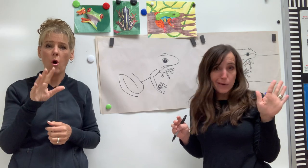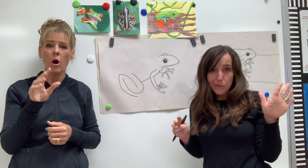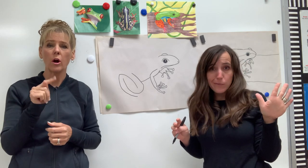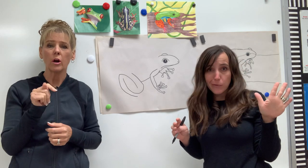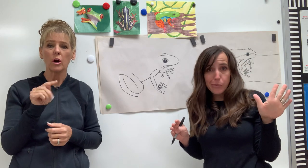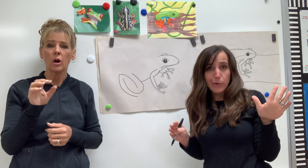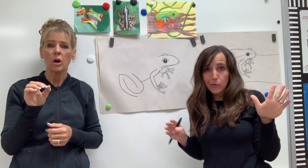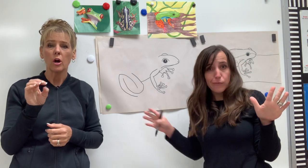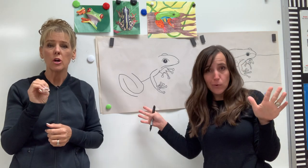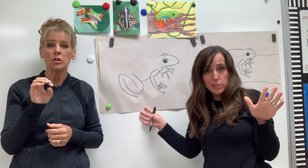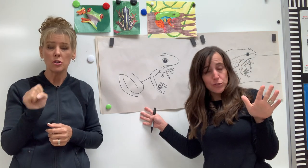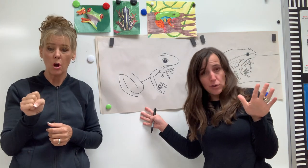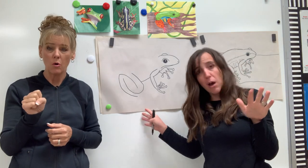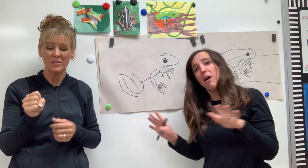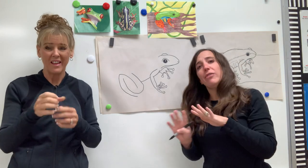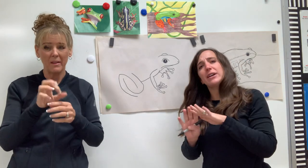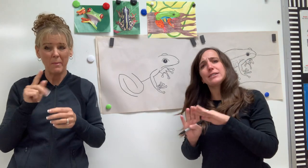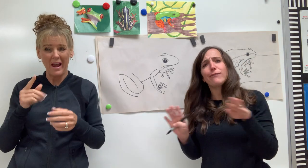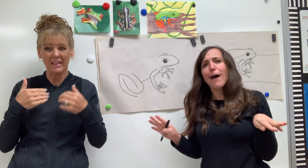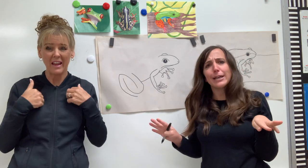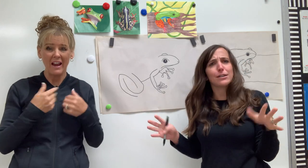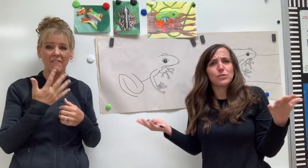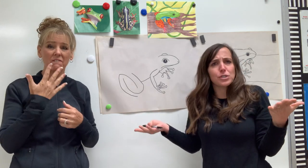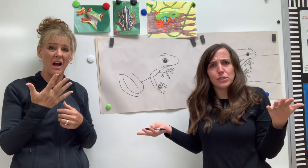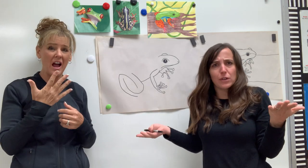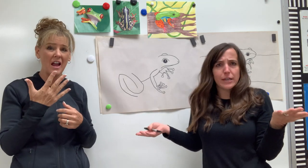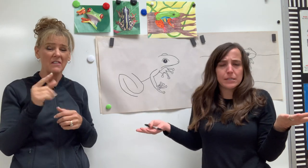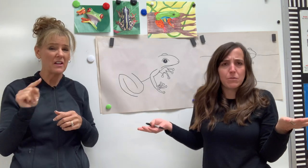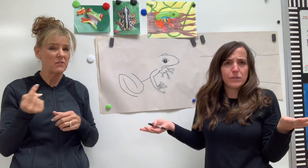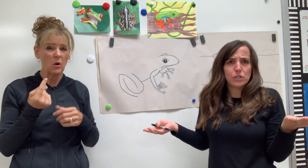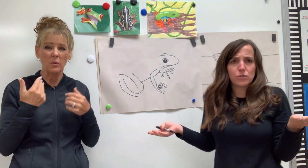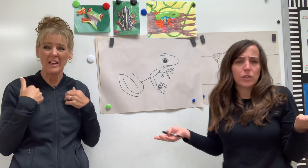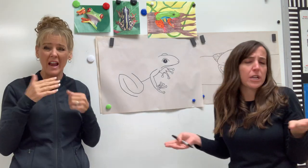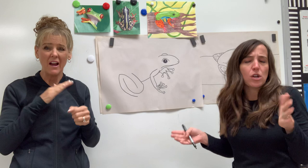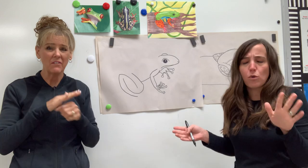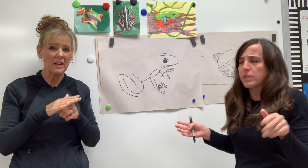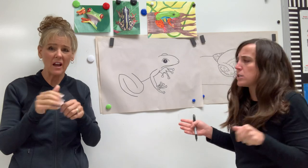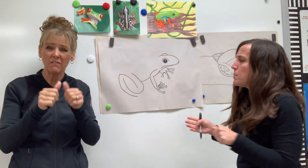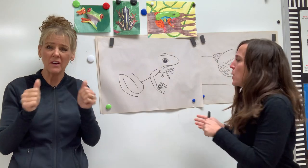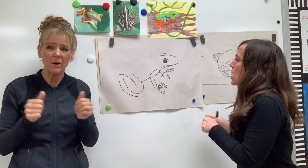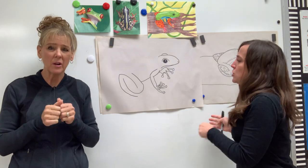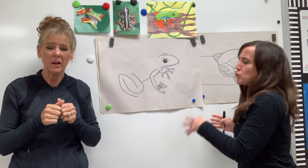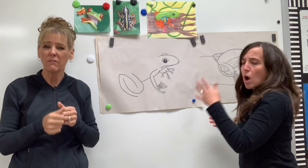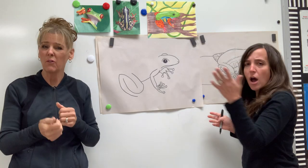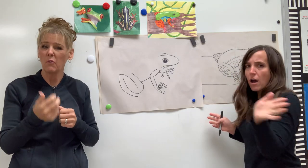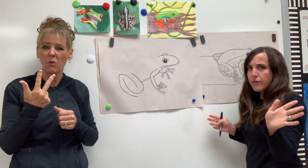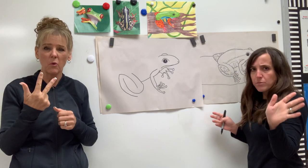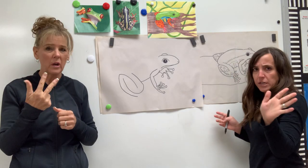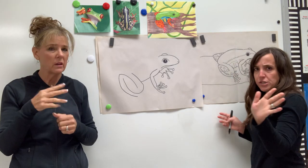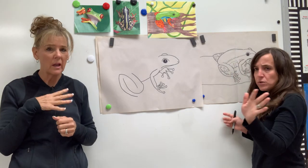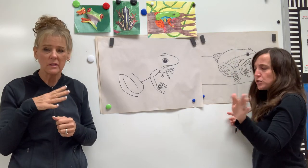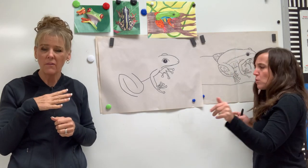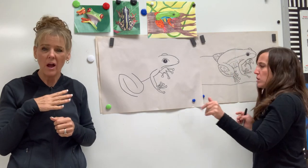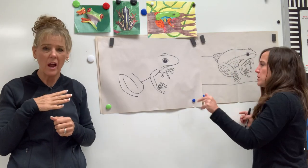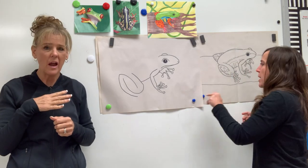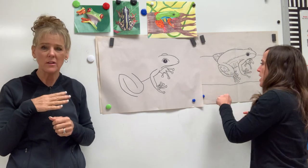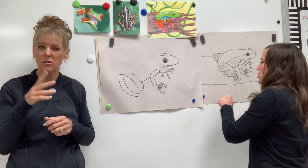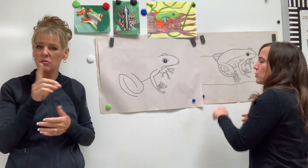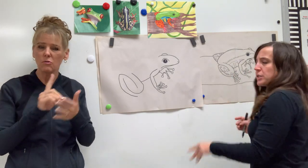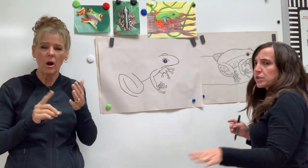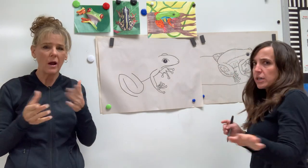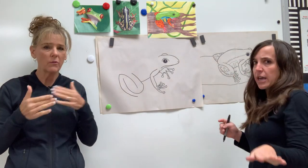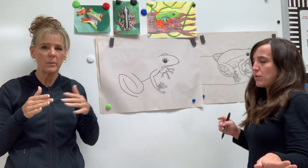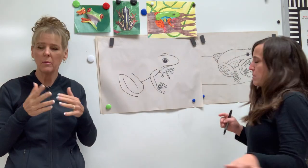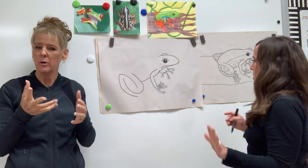you only have room for three or four to draw, that's fine. It'll just look like some of his toes are hidden. No big deal. Draw however many toes you want on the